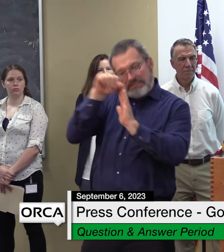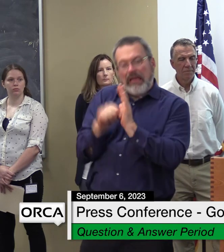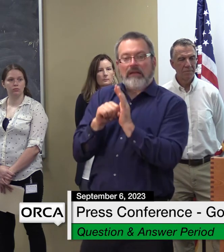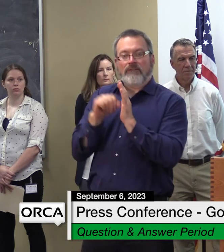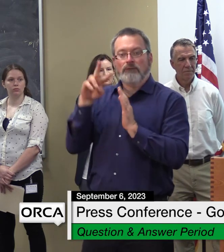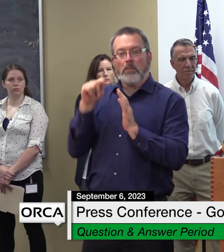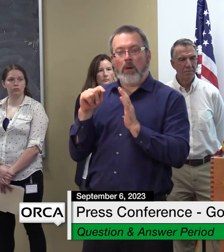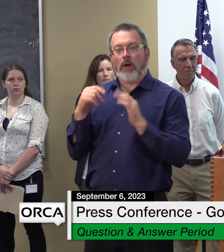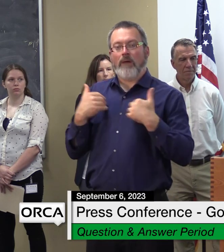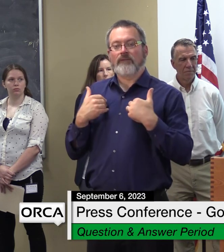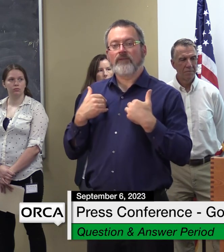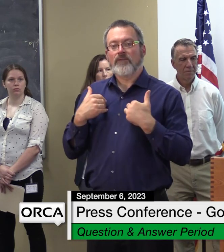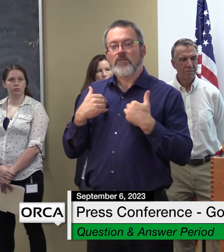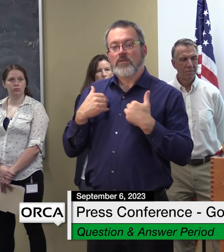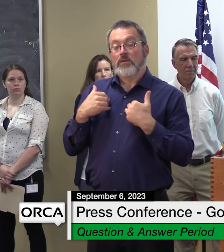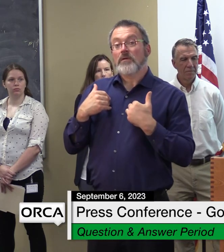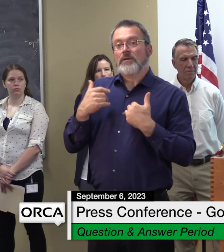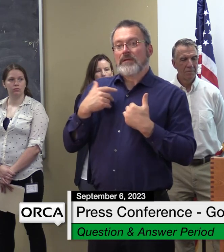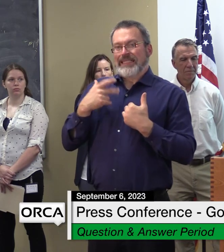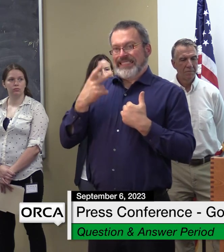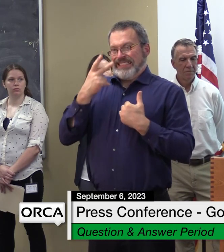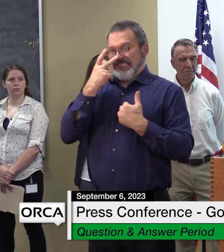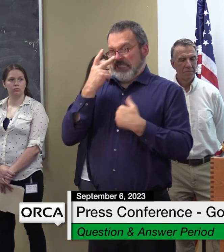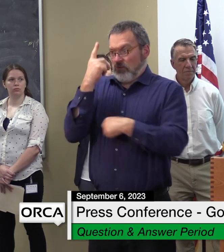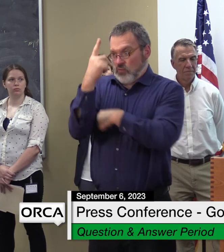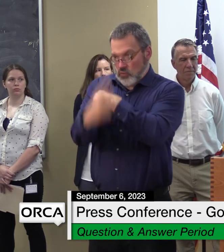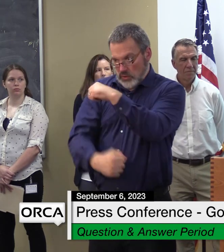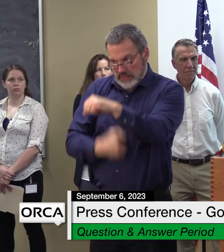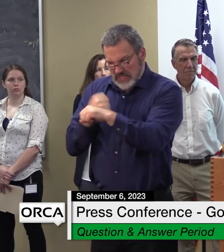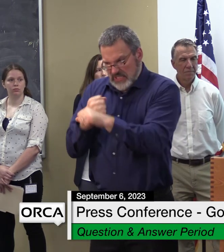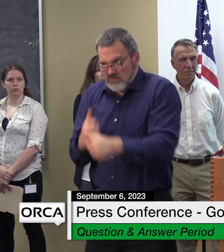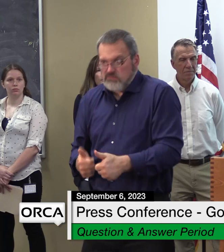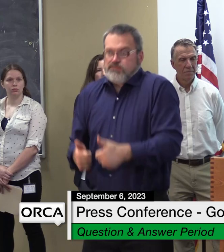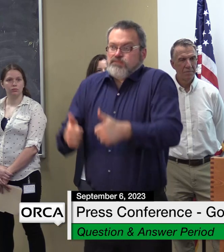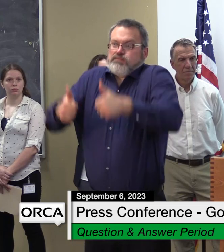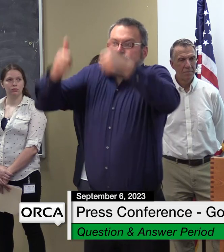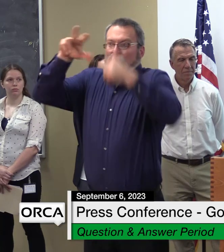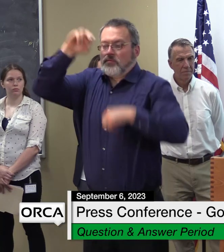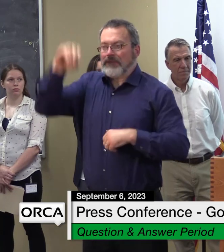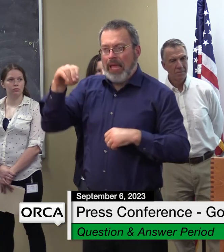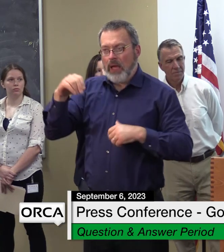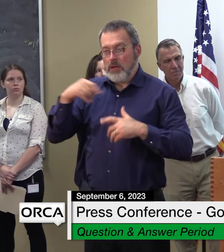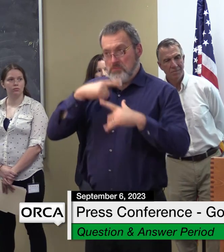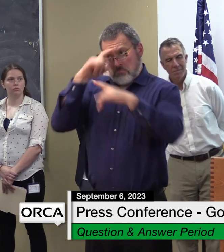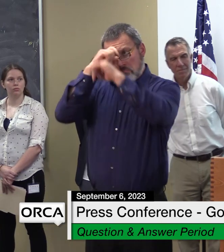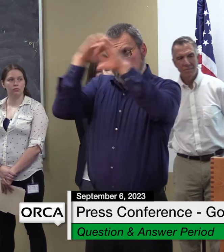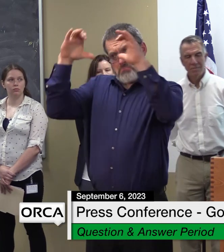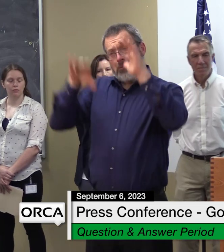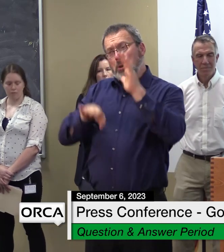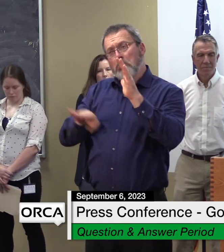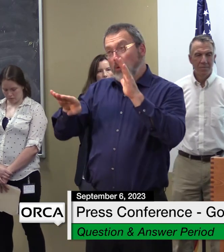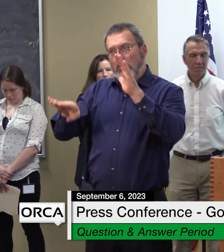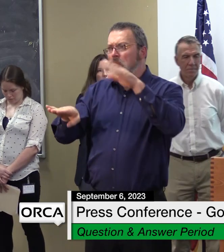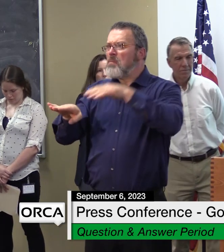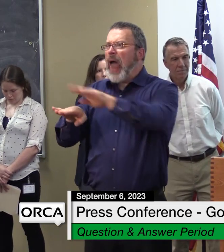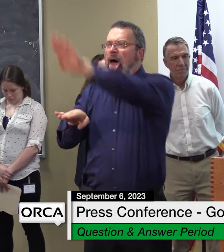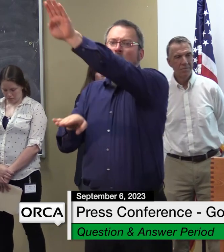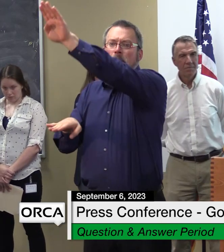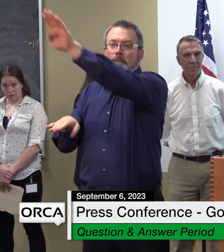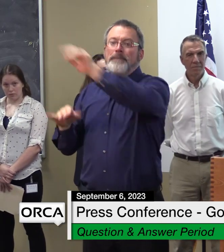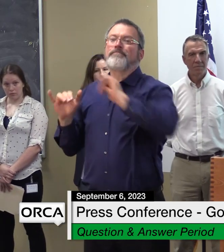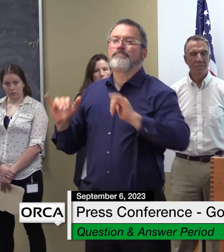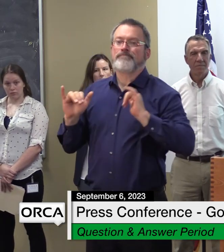answer by Vibrant Emotional Health, which is the national administrator of the 988